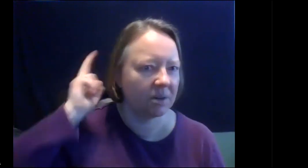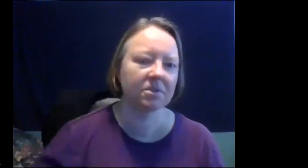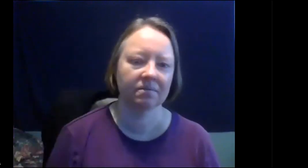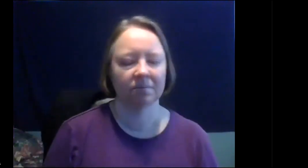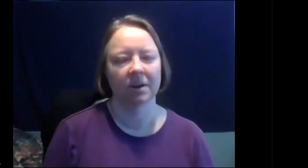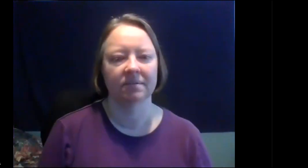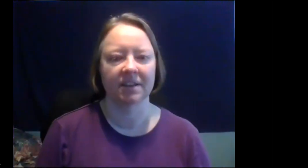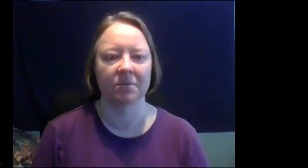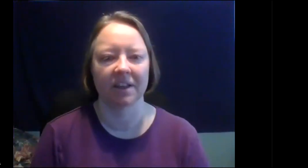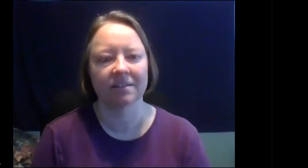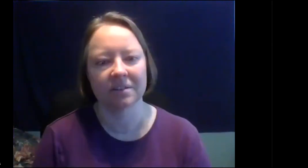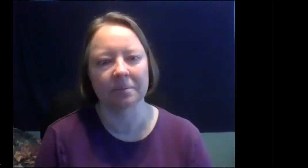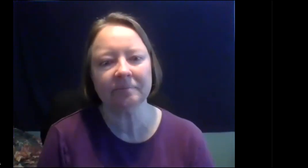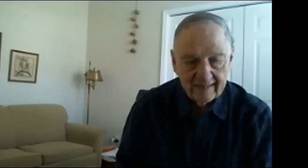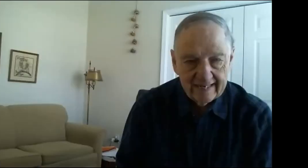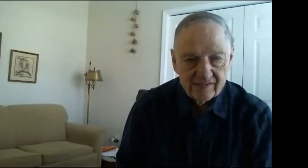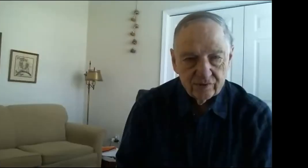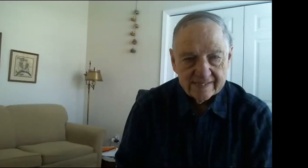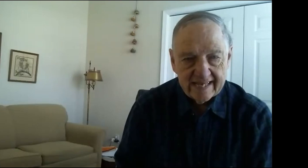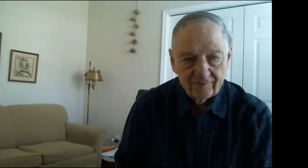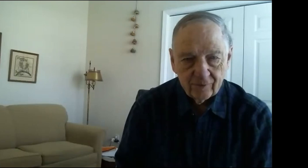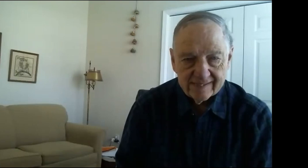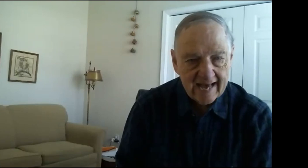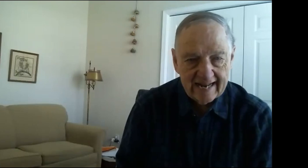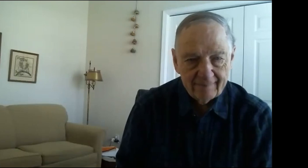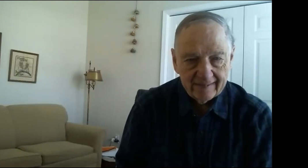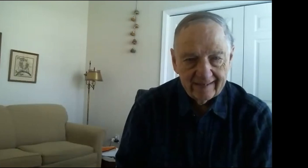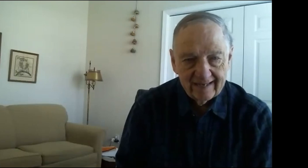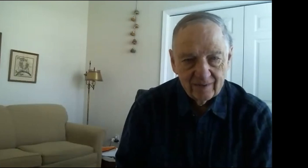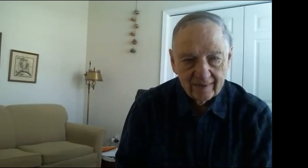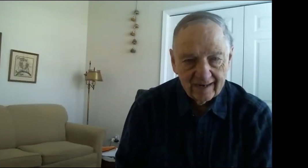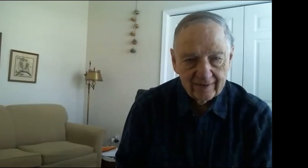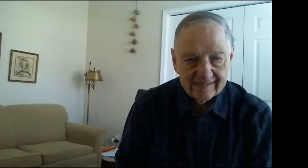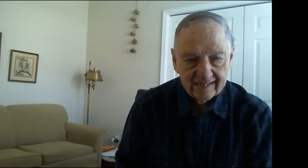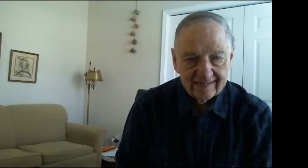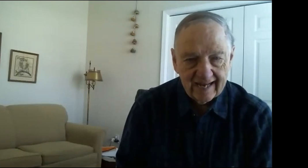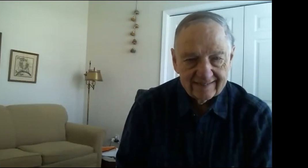shaped one sign for that. My niece, who was deaf, was not happy when our grandson got